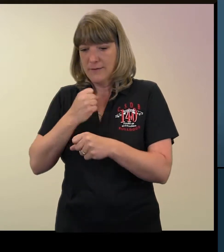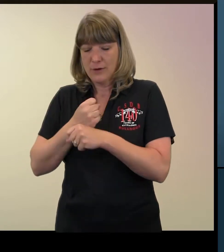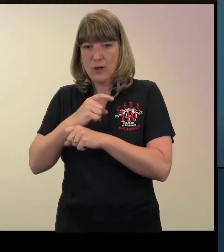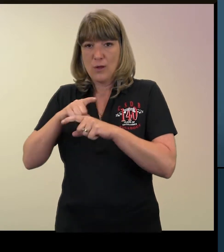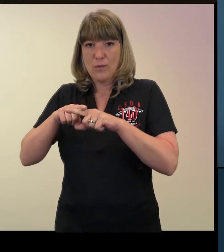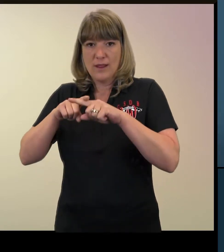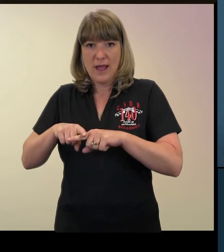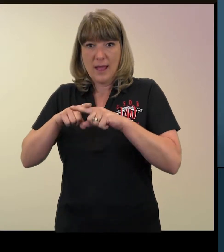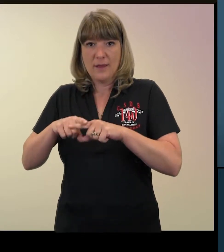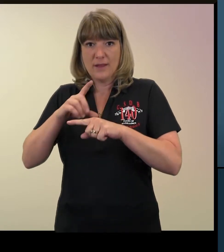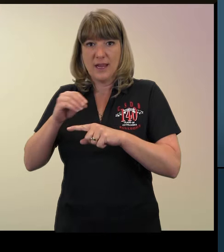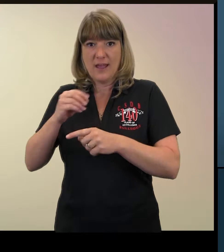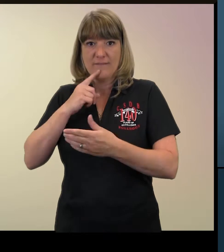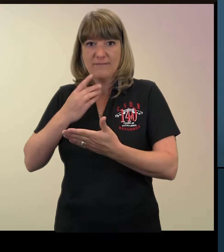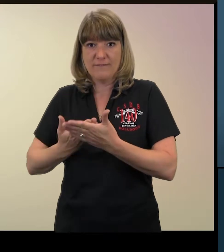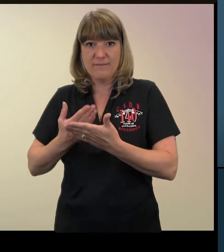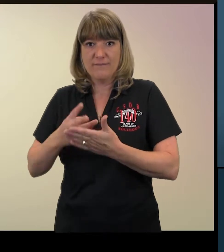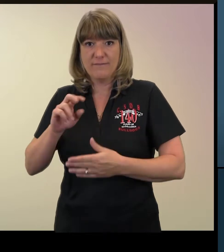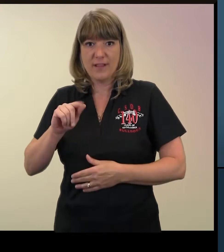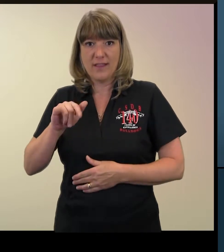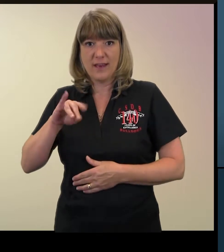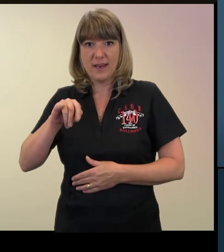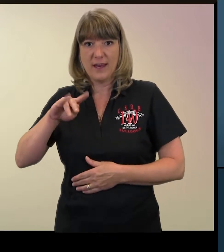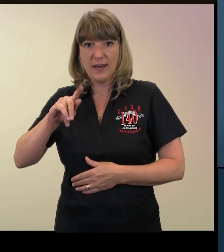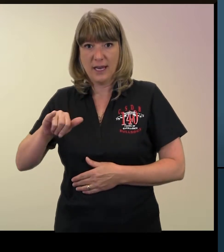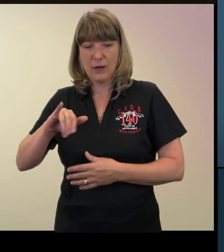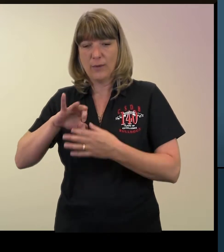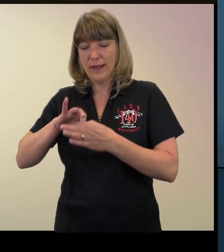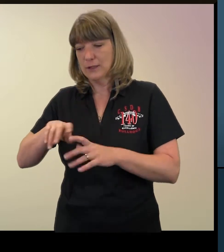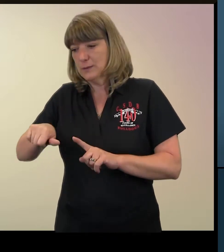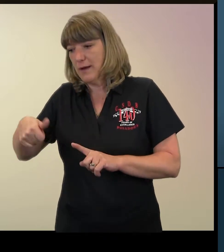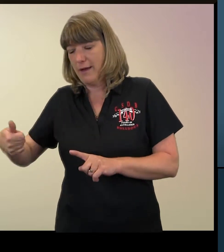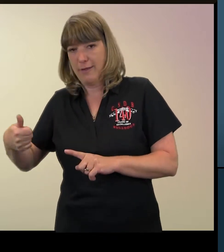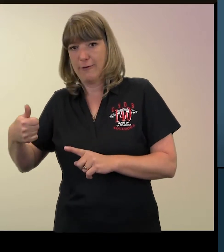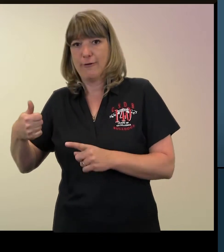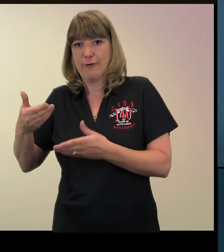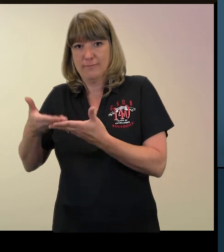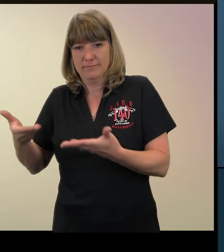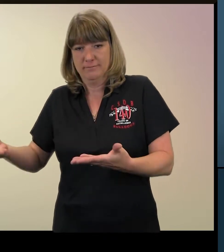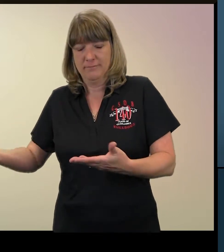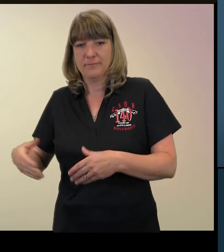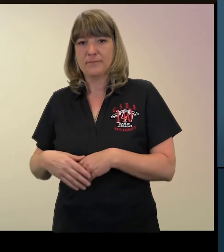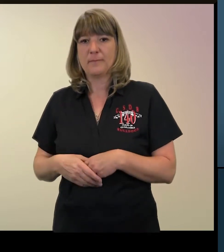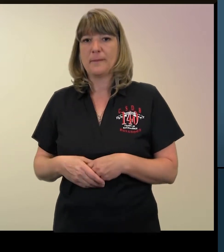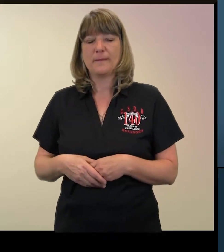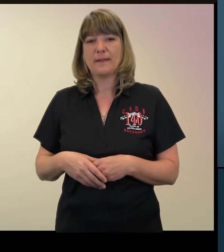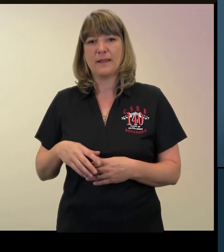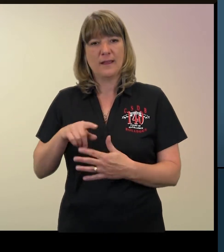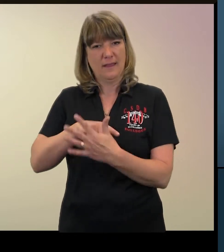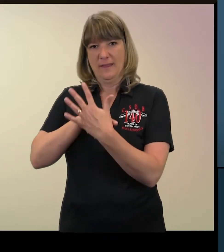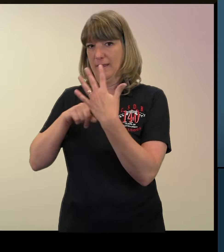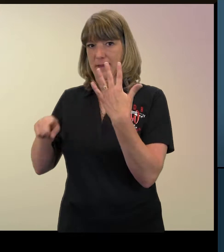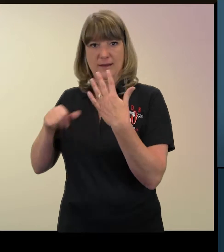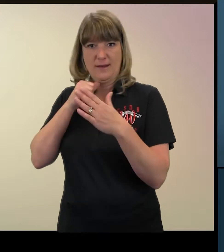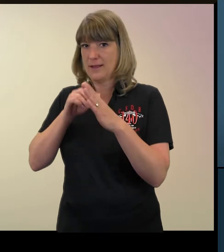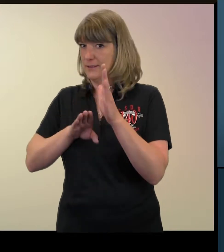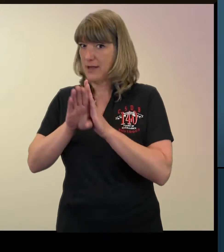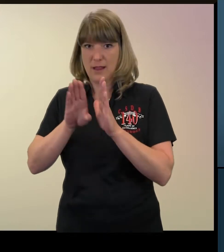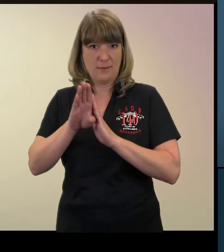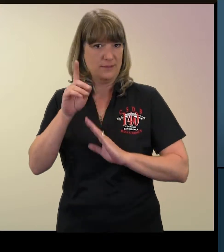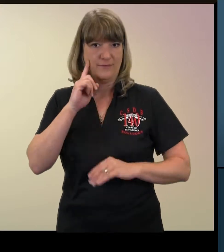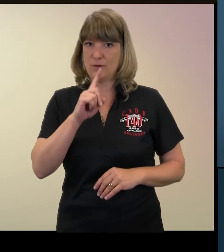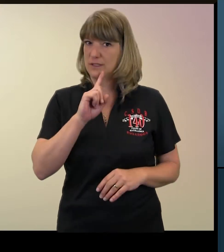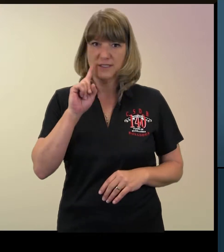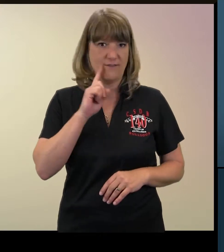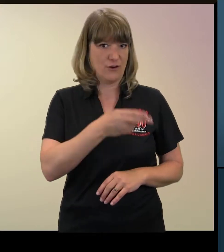and validity than other instruments. And so even though none of these tools were developed for children who are deaf and